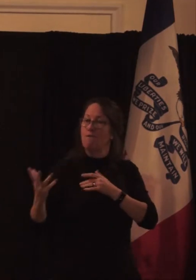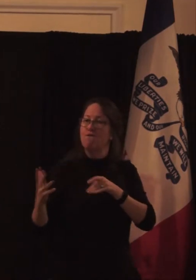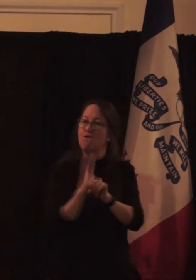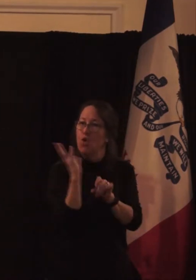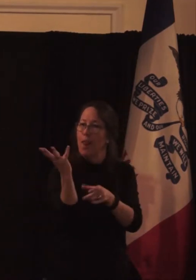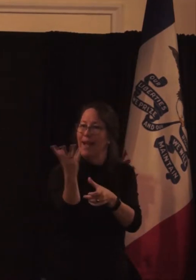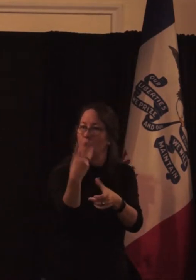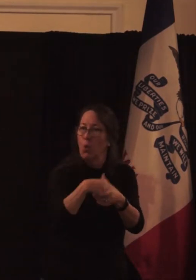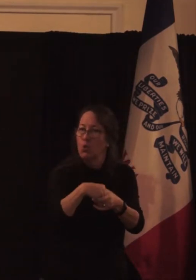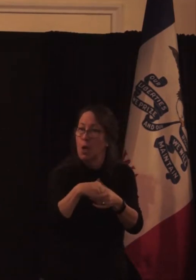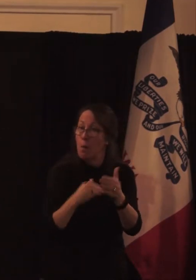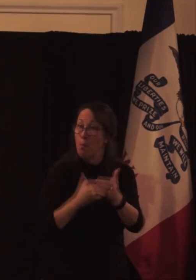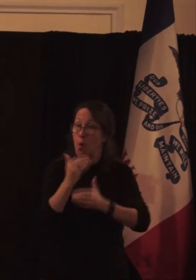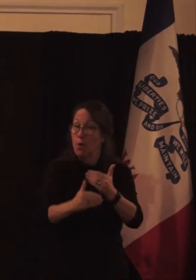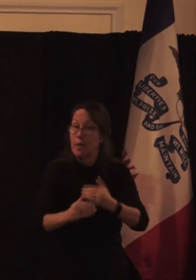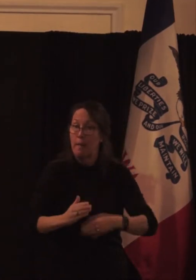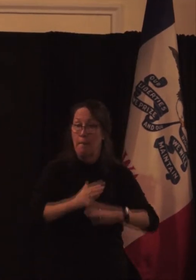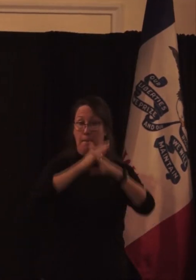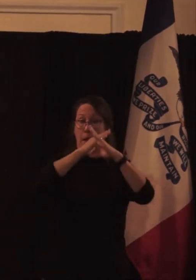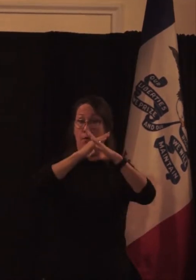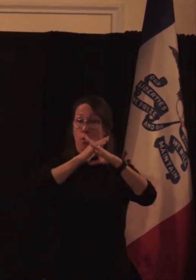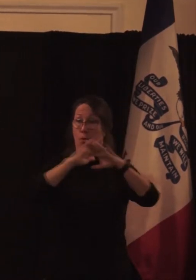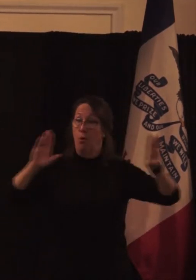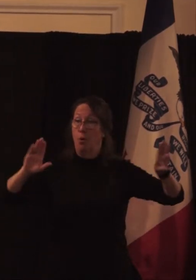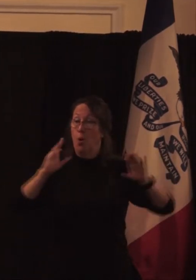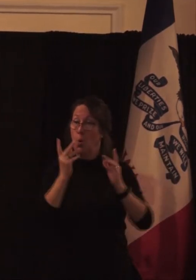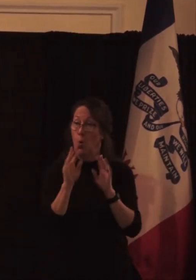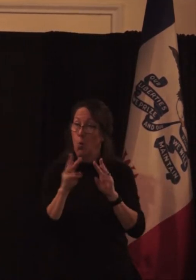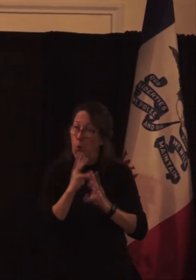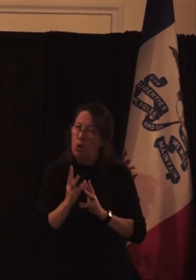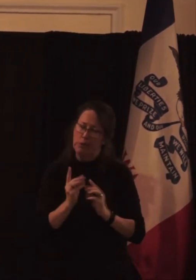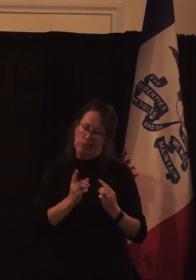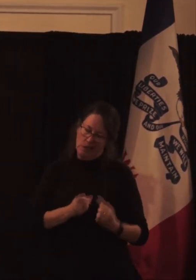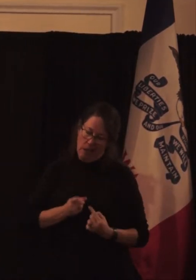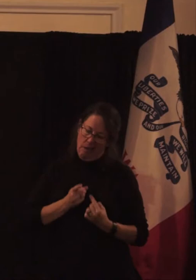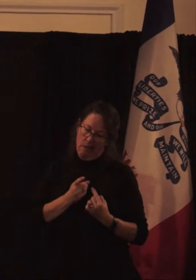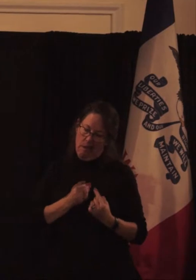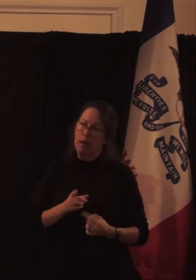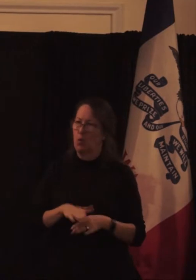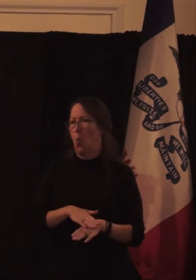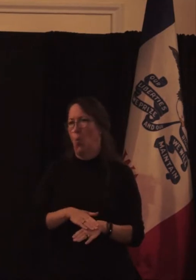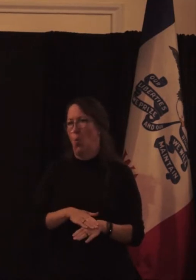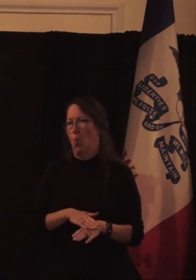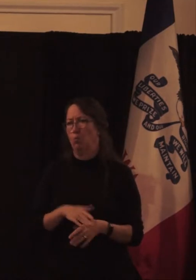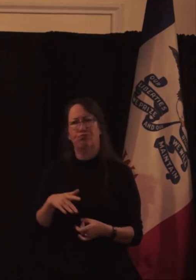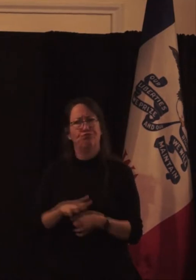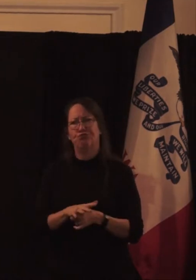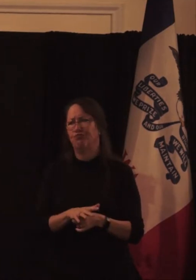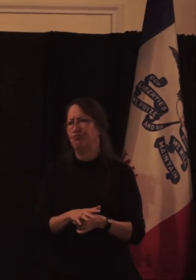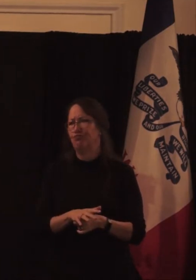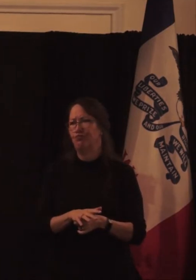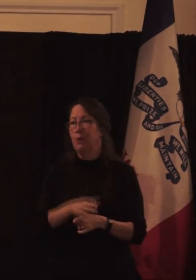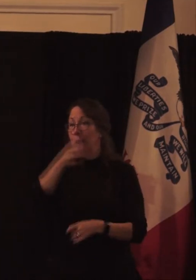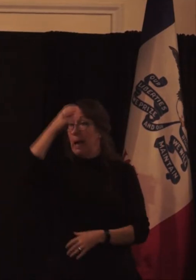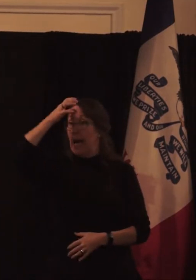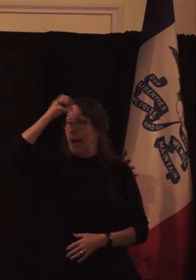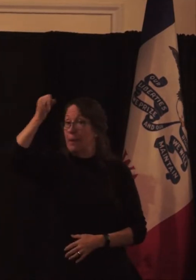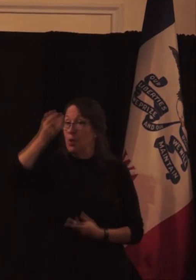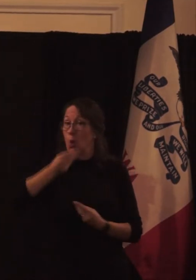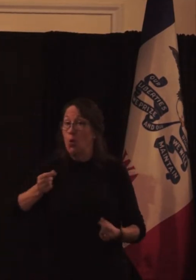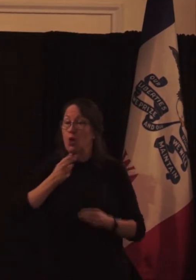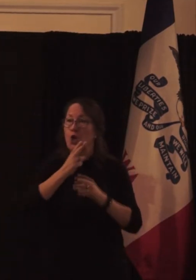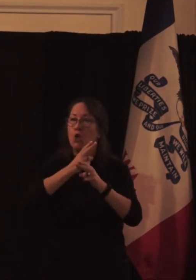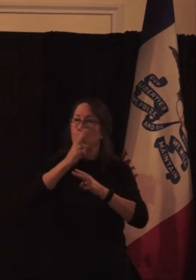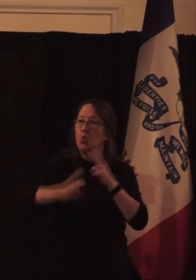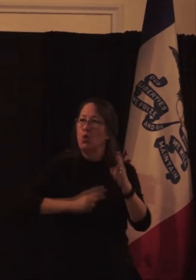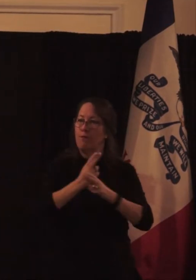inclusion and a barrier-free world is agonizingly slow. And common sense solutions like